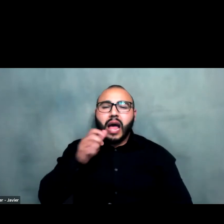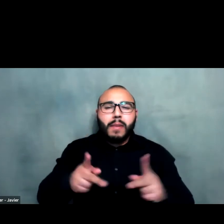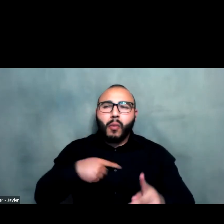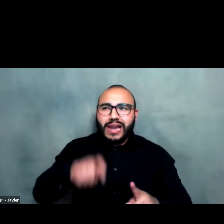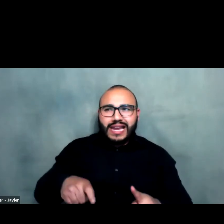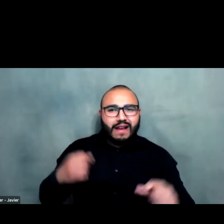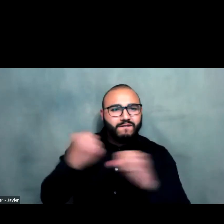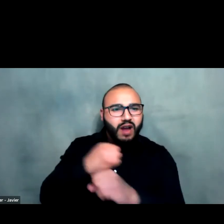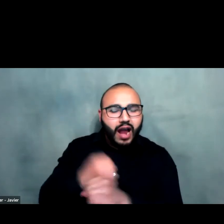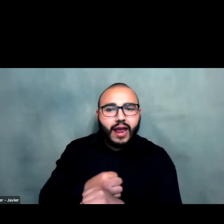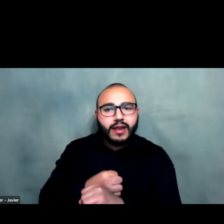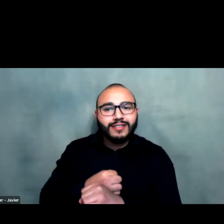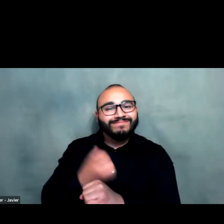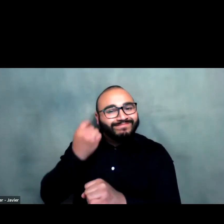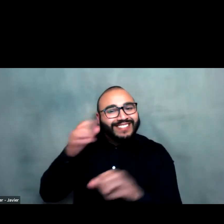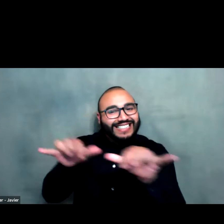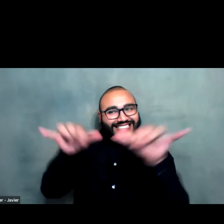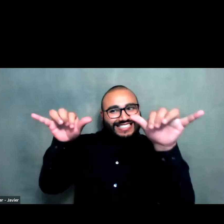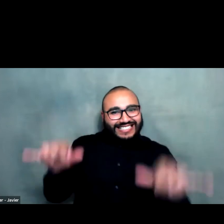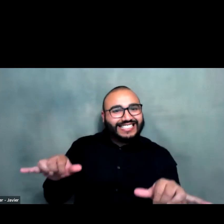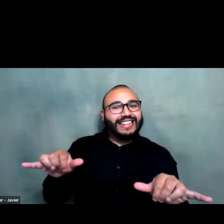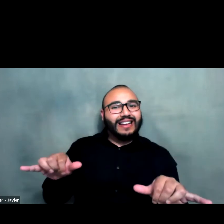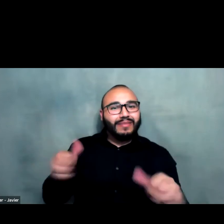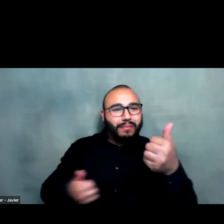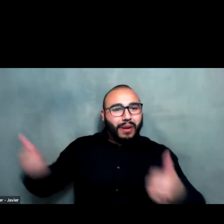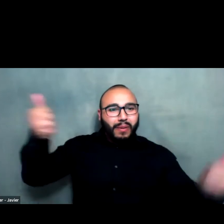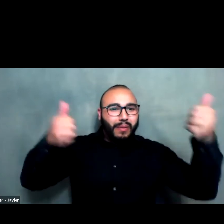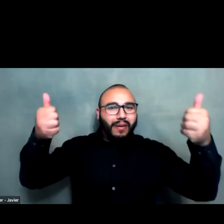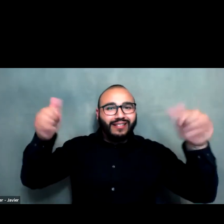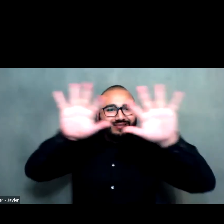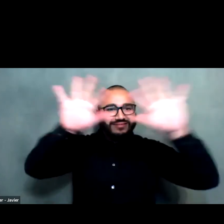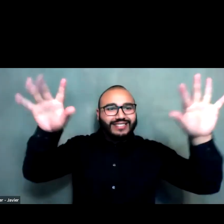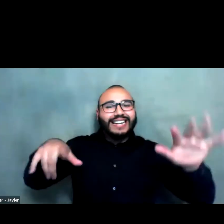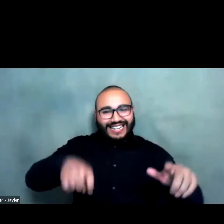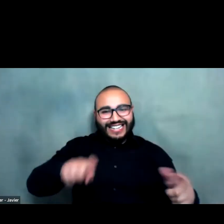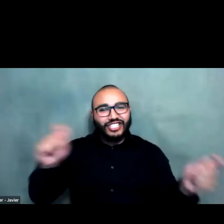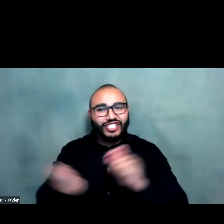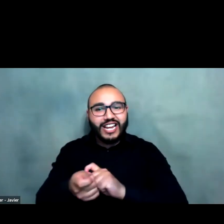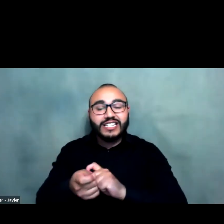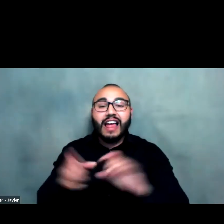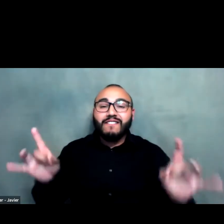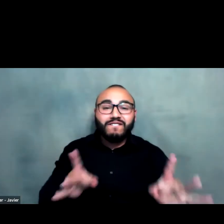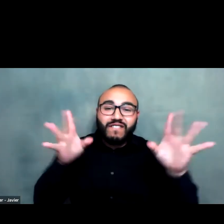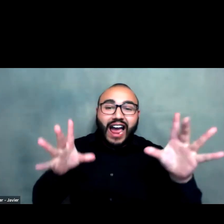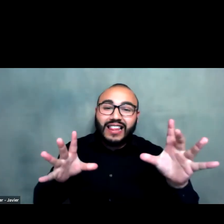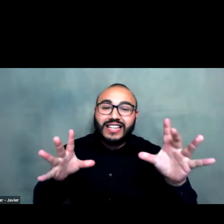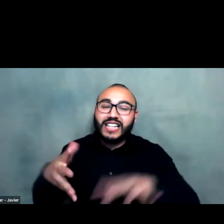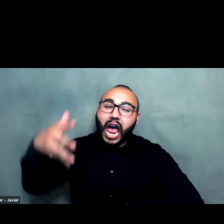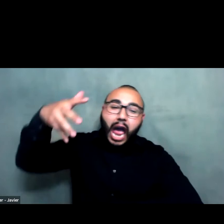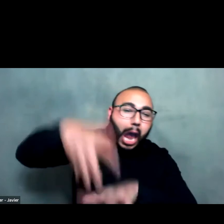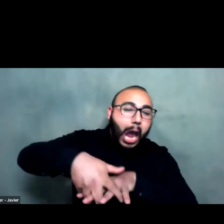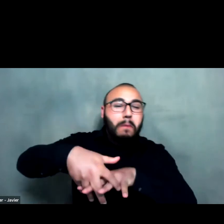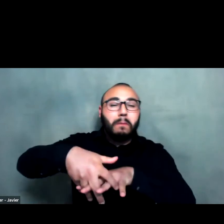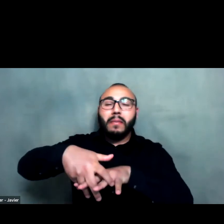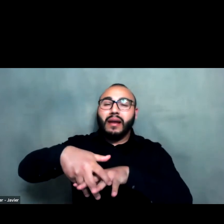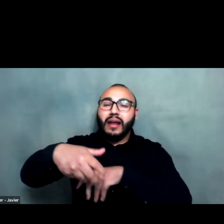the system and institutions we need to address and change. Violence is woven in many powerful parts of this country,